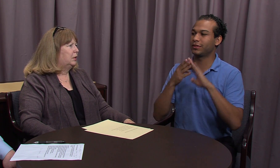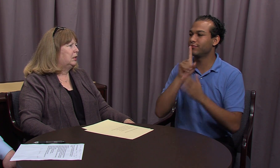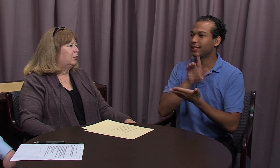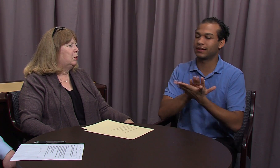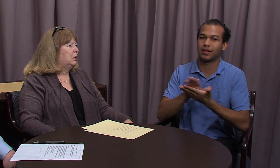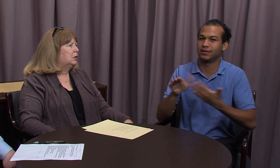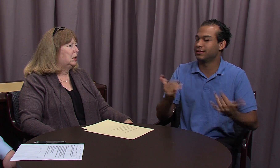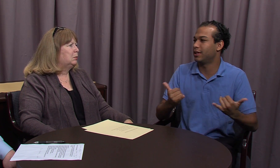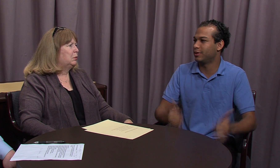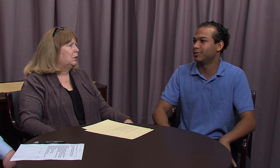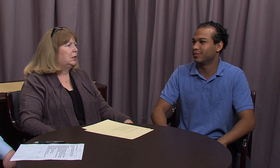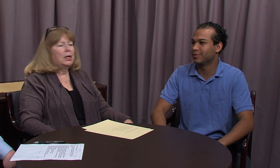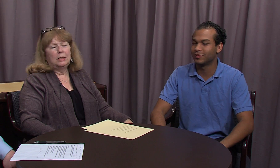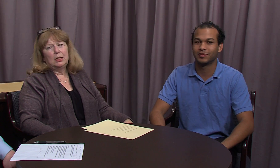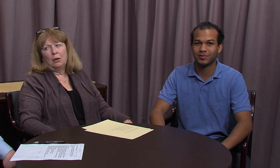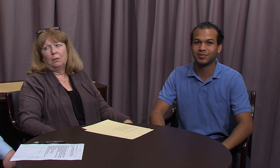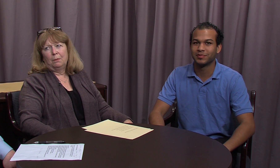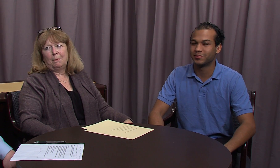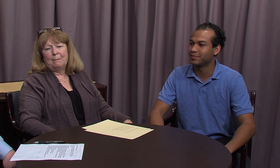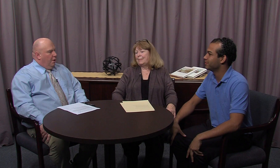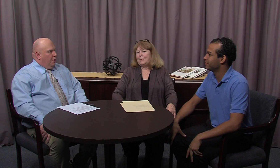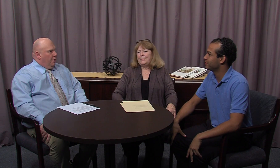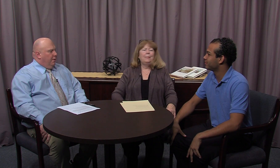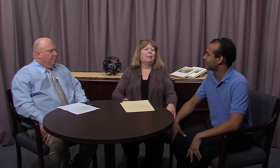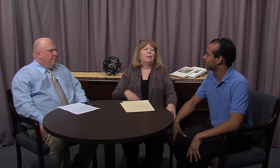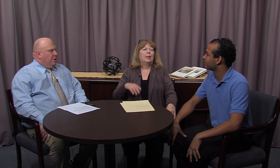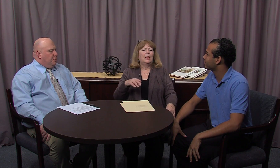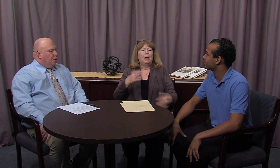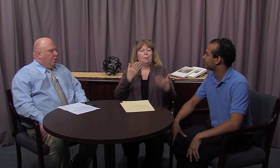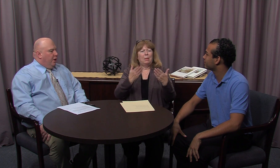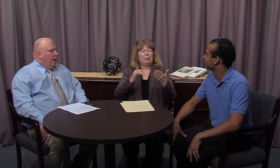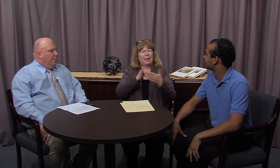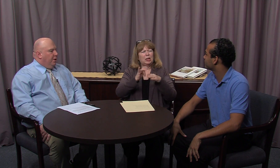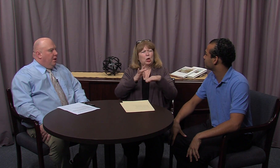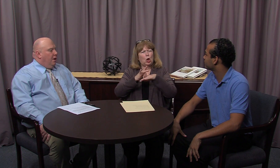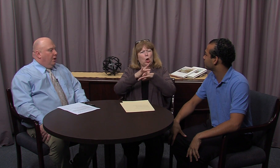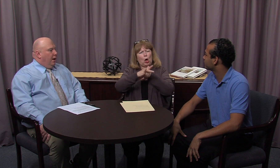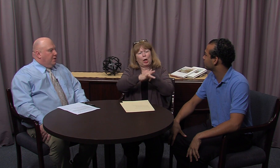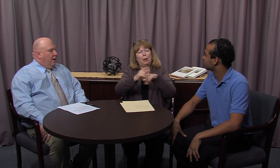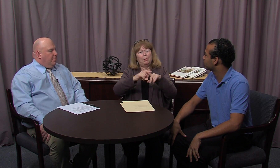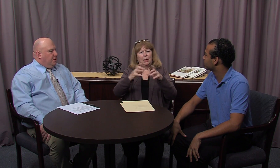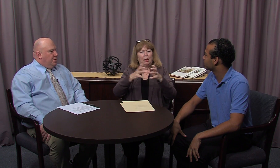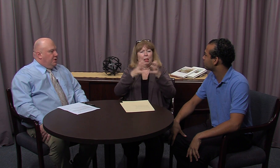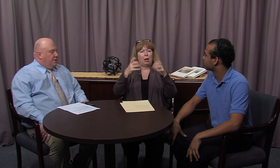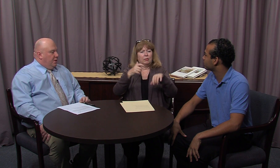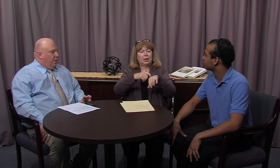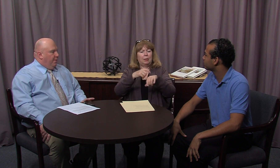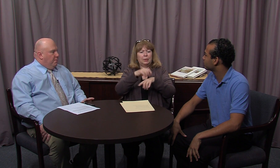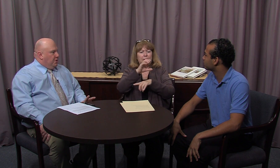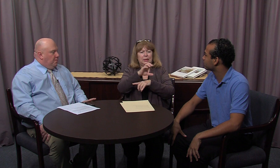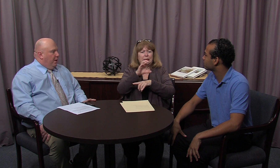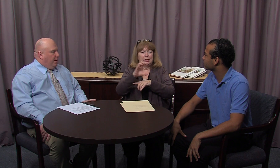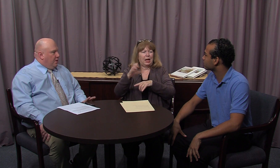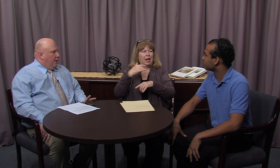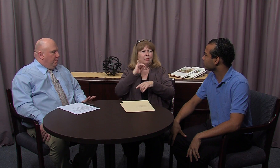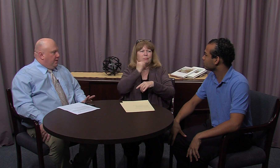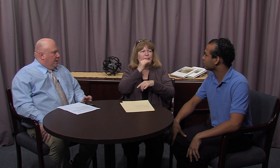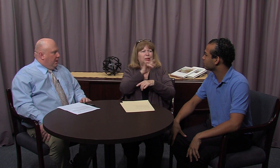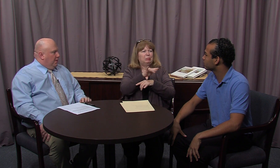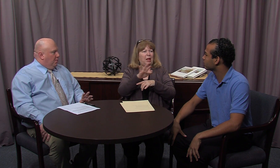deaf community. It's been really nice now. Maybe this was early on, but a lot of times the CCC would have misspellings on it because I think people